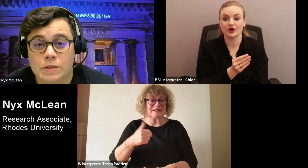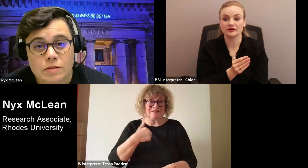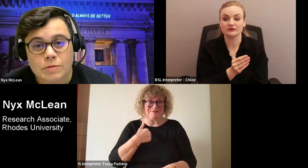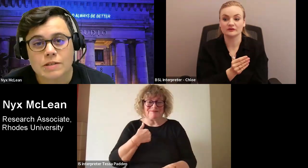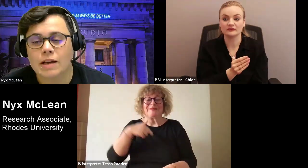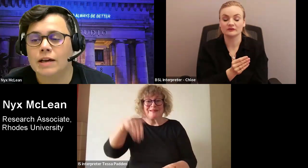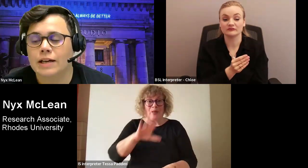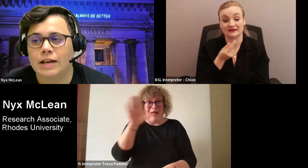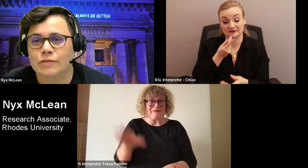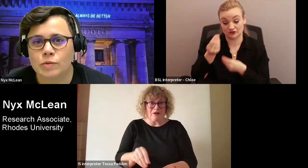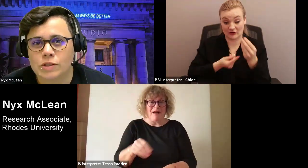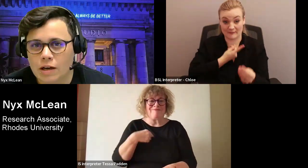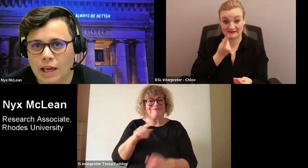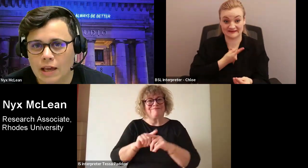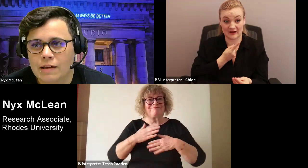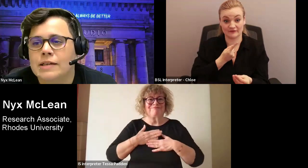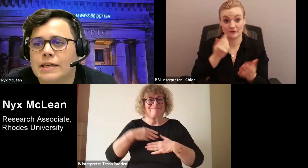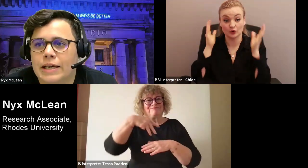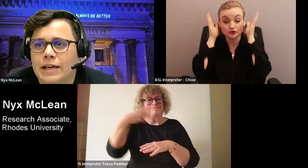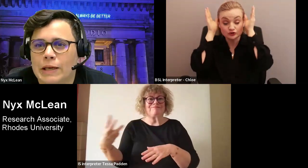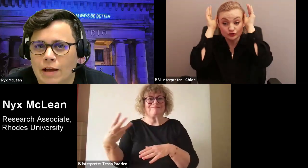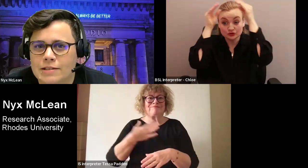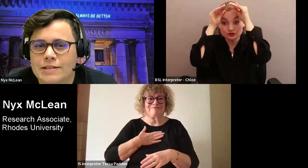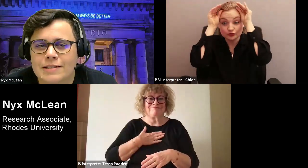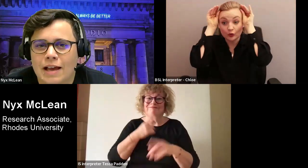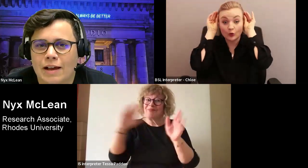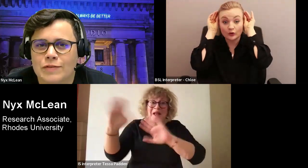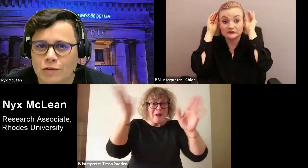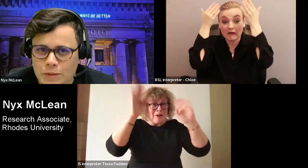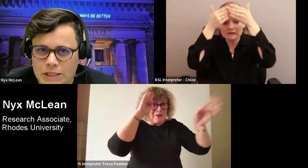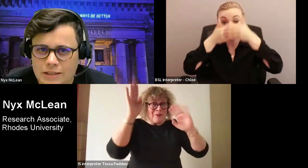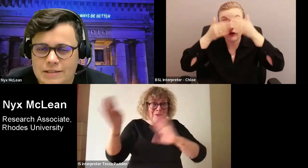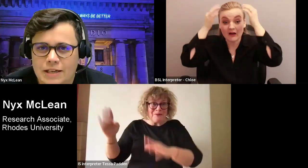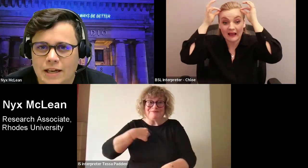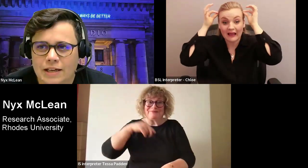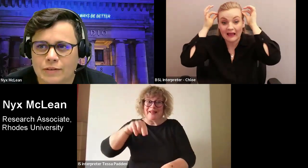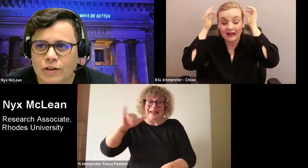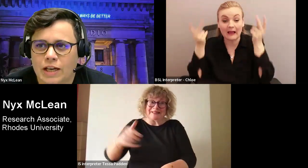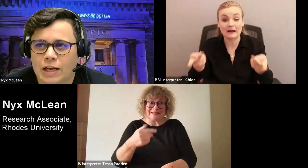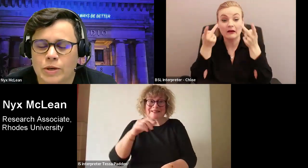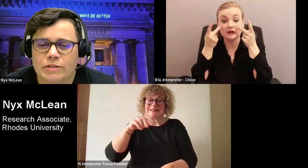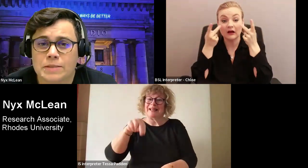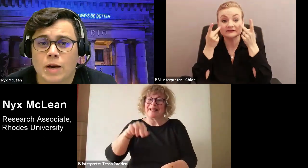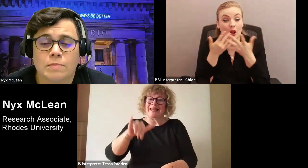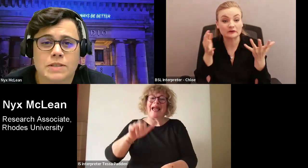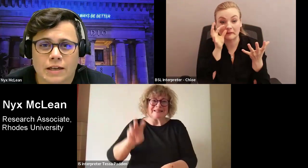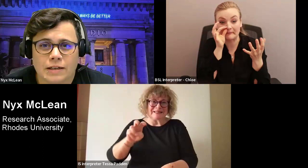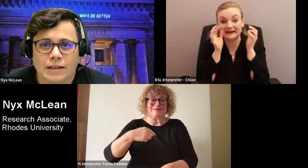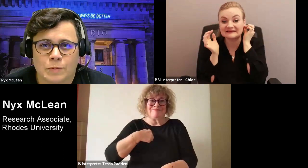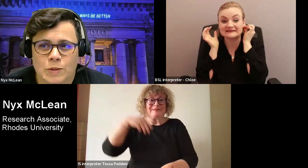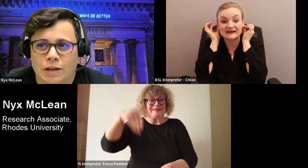In terms of description, I have short dark hair. I wear glasses, have several piercings, and if at any point I raise my